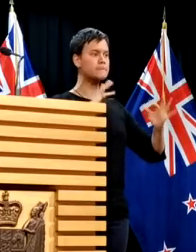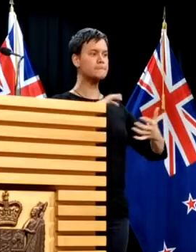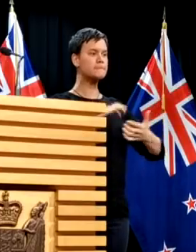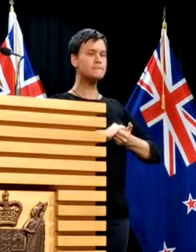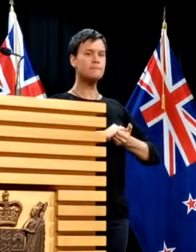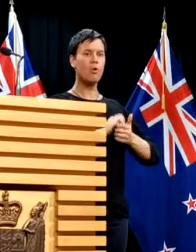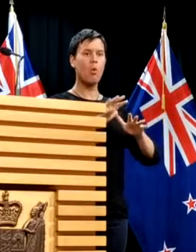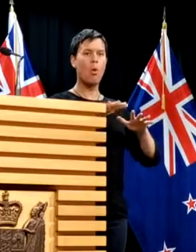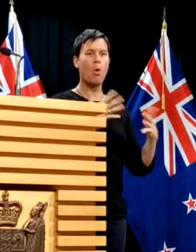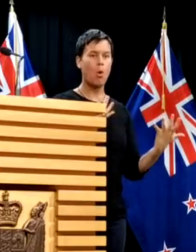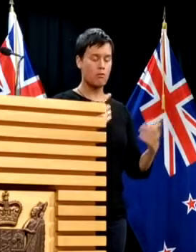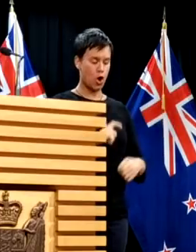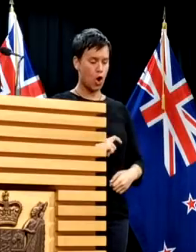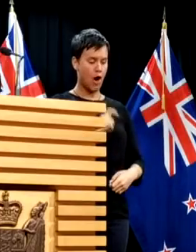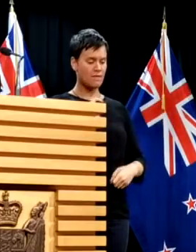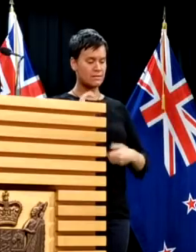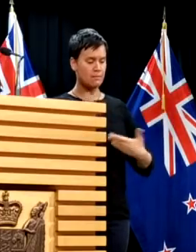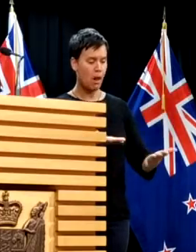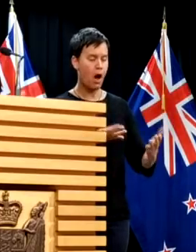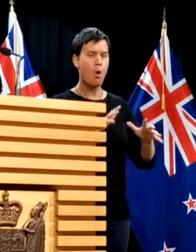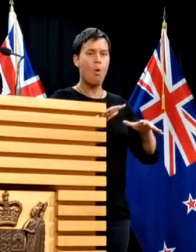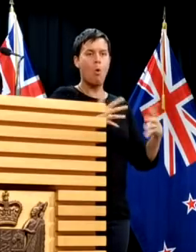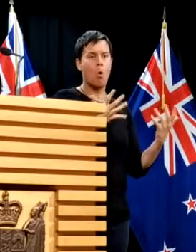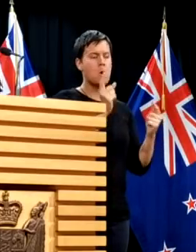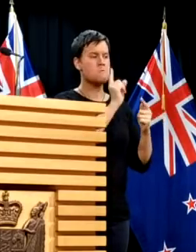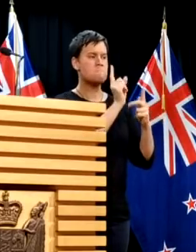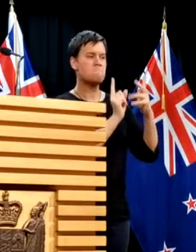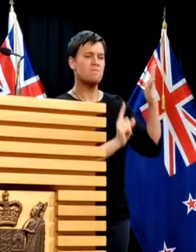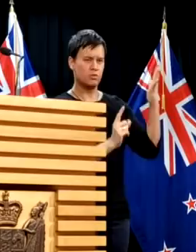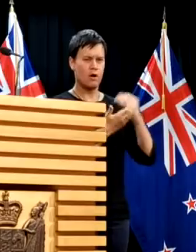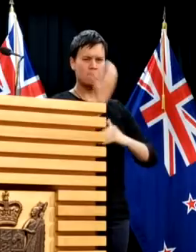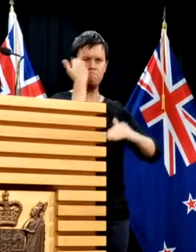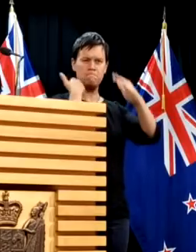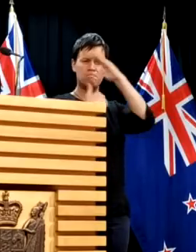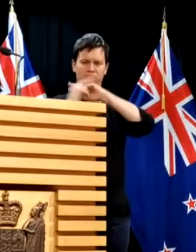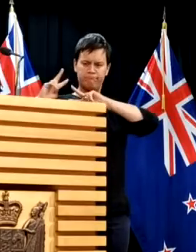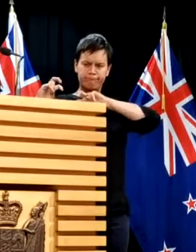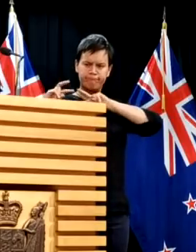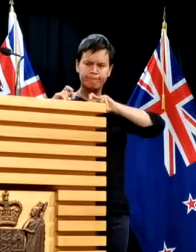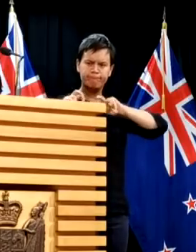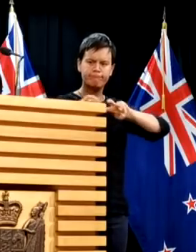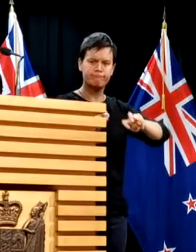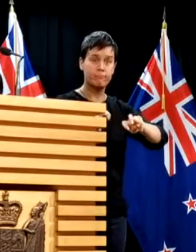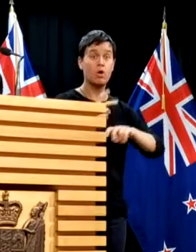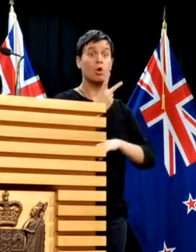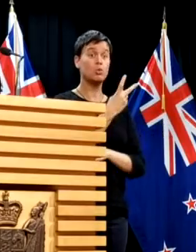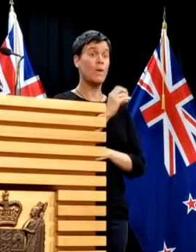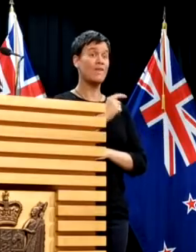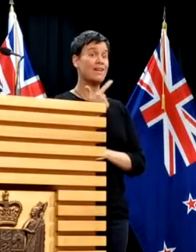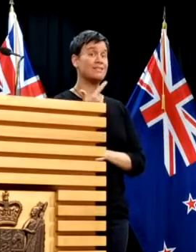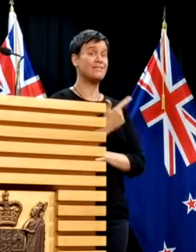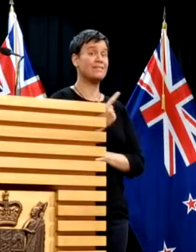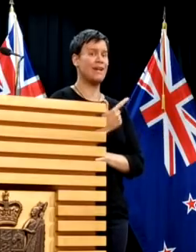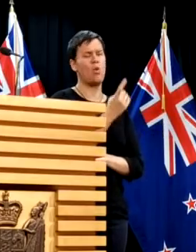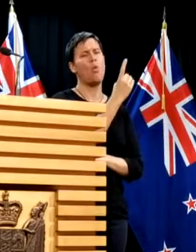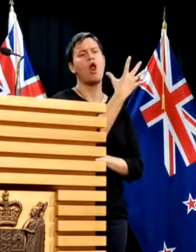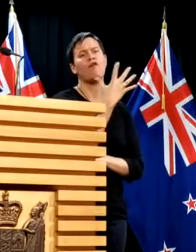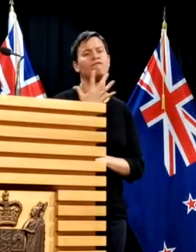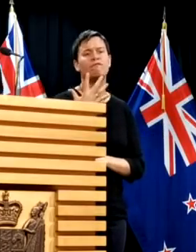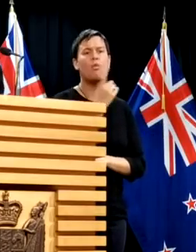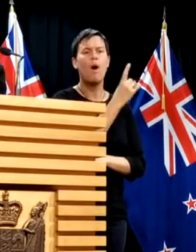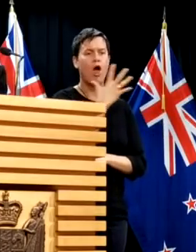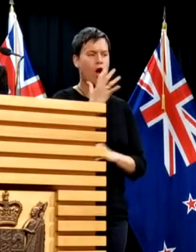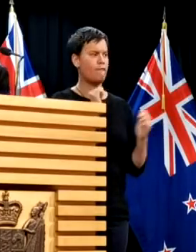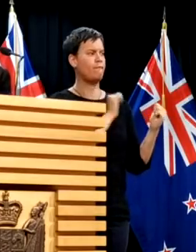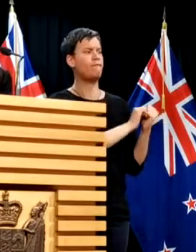Each reflect often different makeups, different majorities. 2017 is not a fair reflection of the reality of